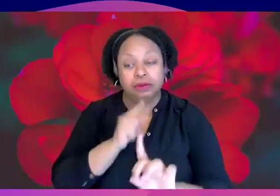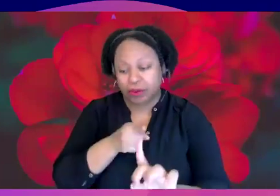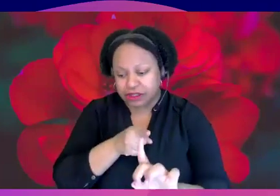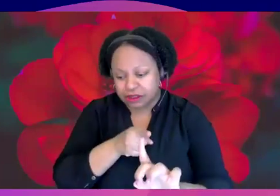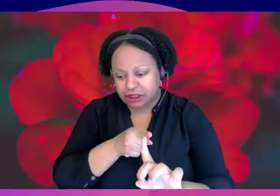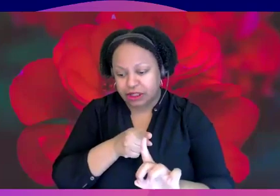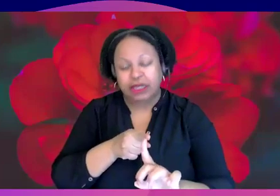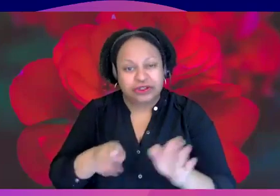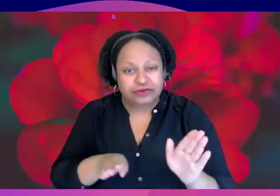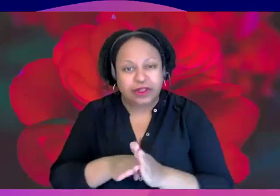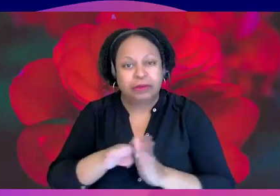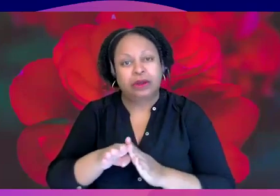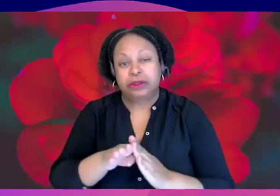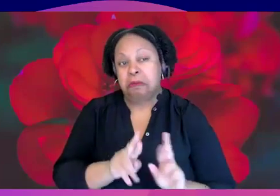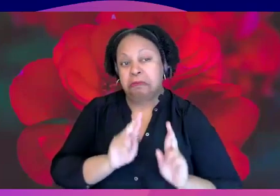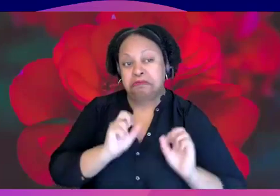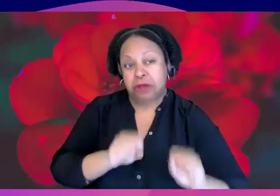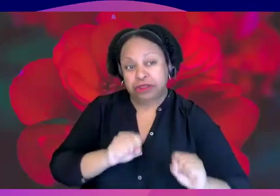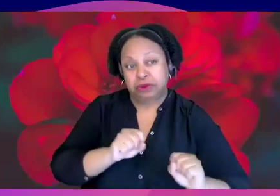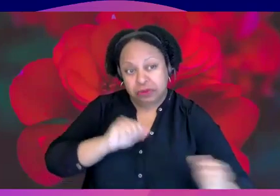promising practice into a best practice.